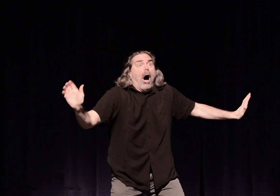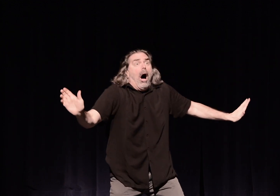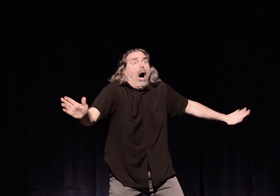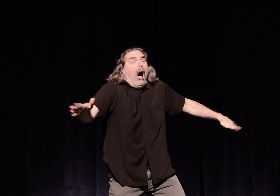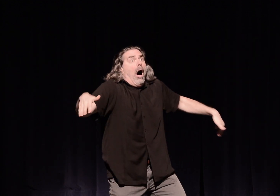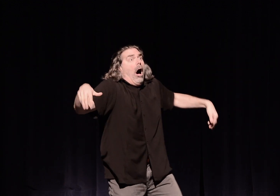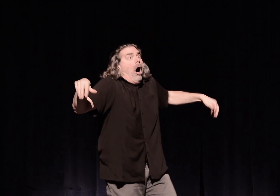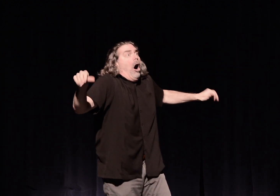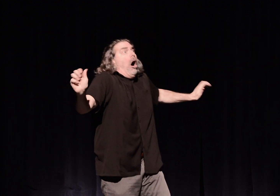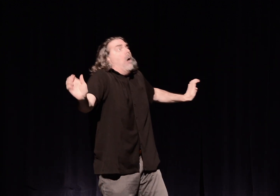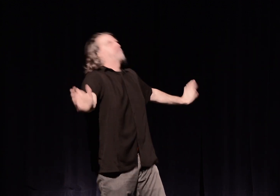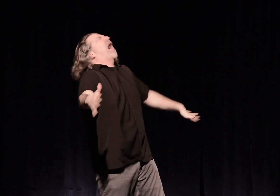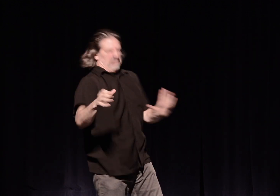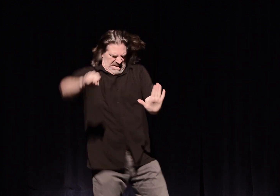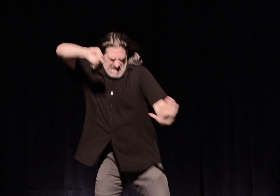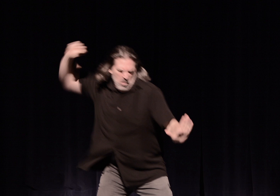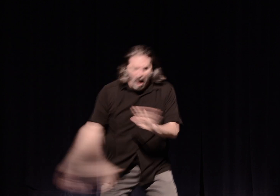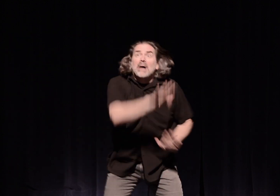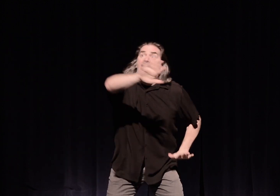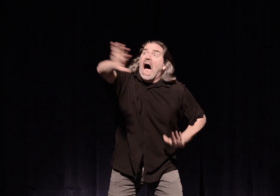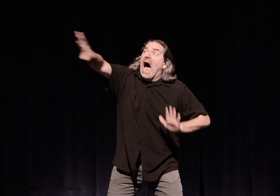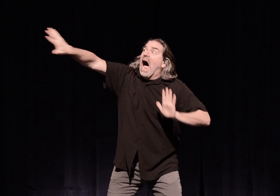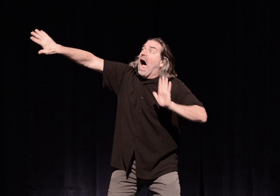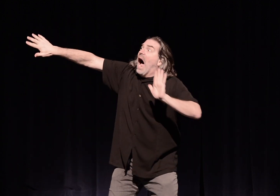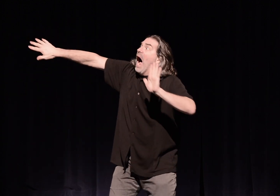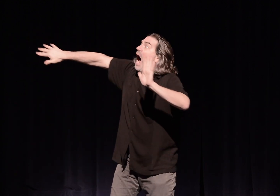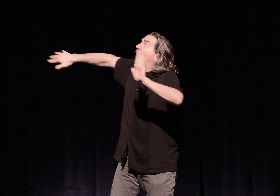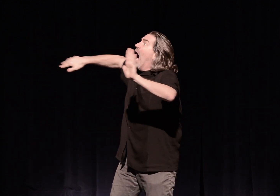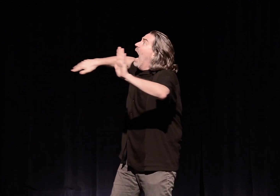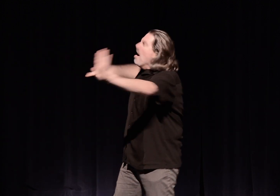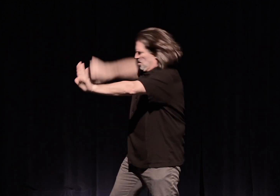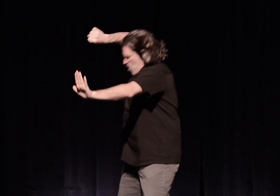Against the wall. Turn around.